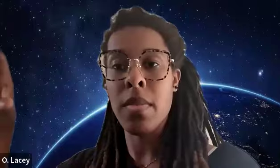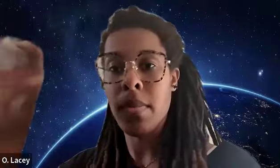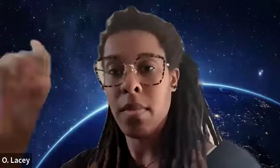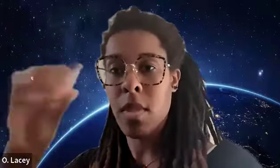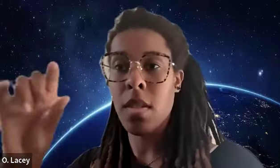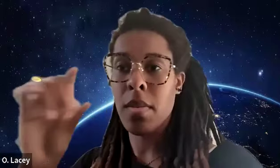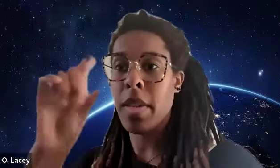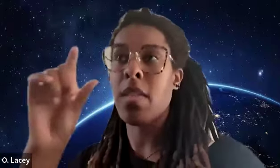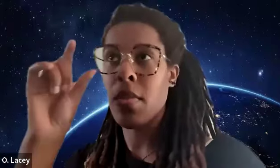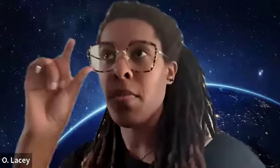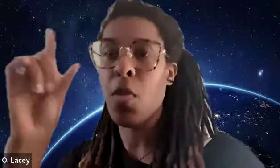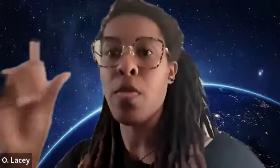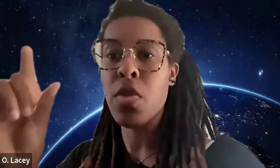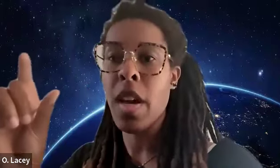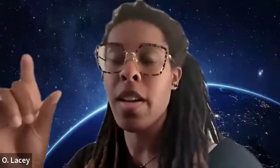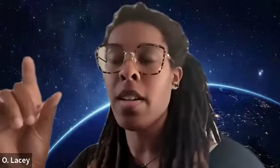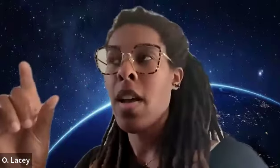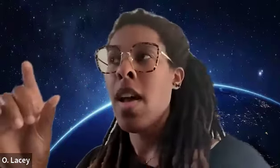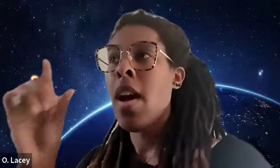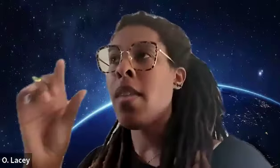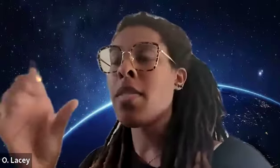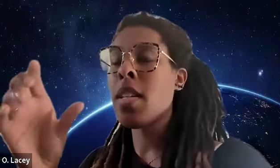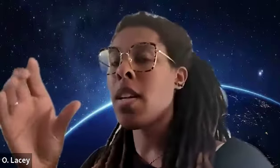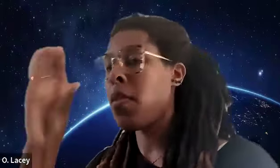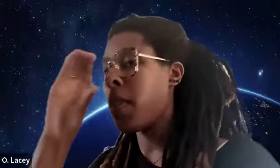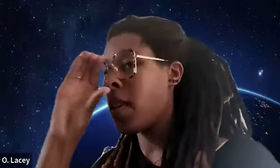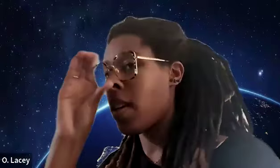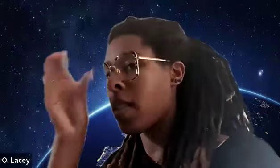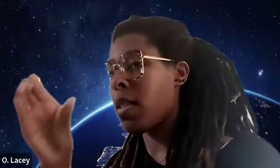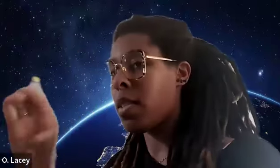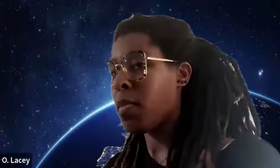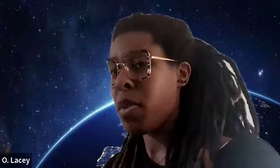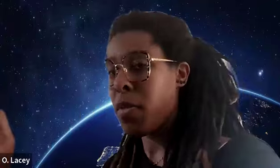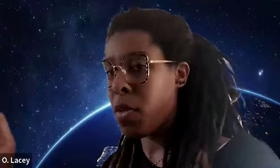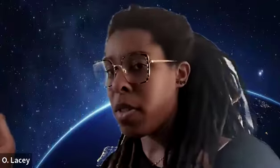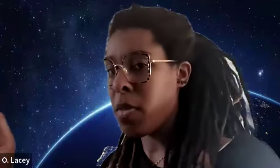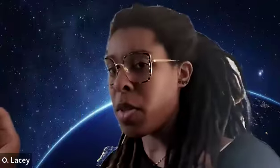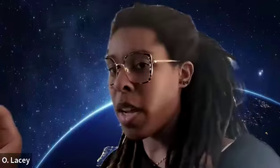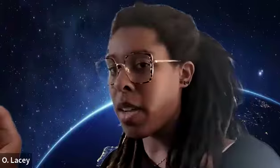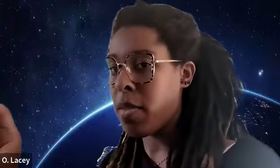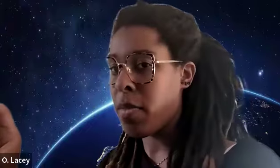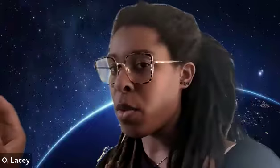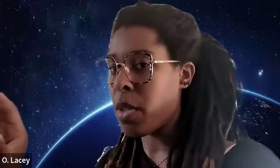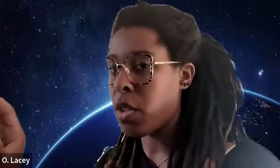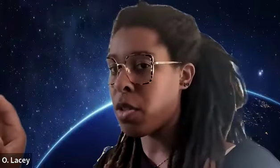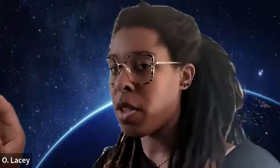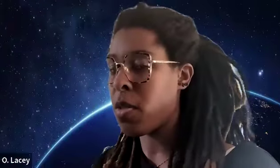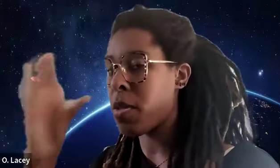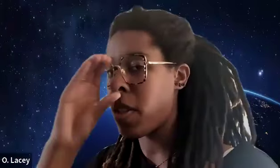on I guess the formal sign. I've seen elephant like this before. Was that Mhm. for children or is